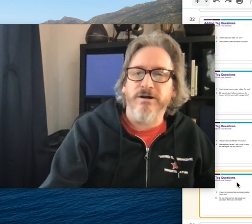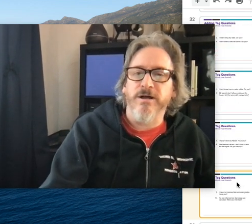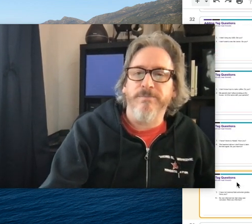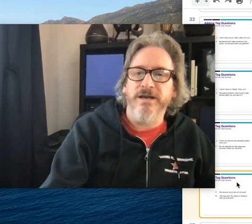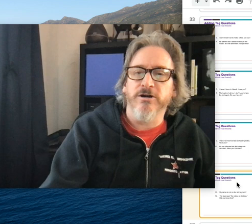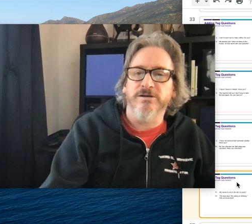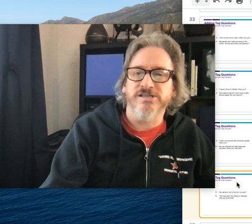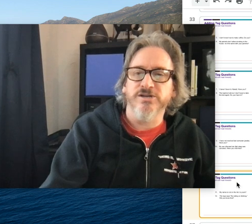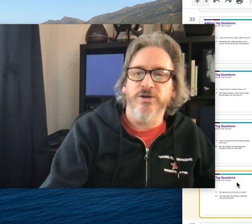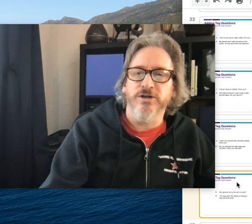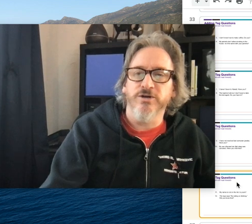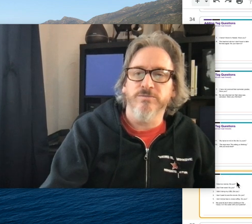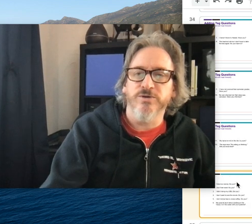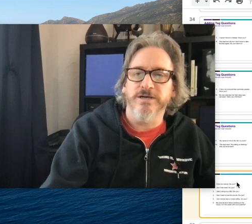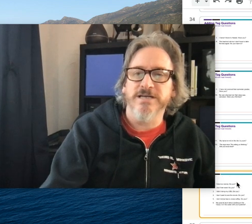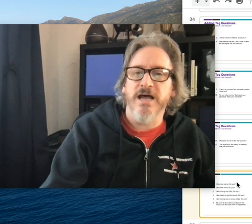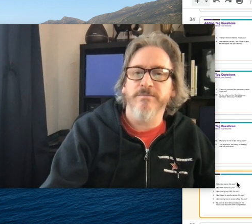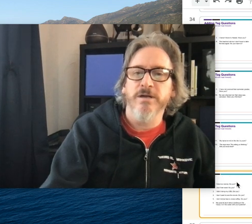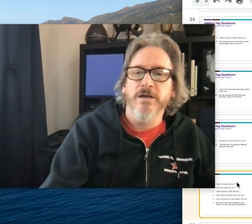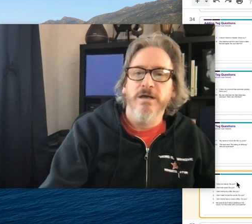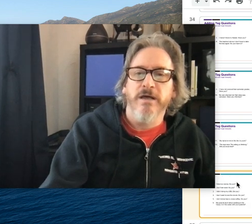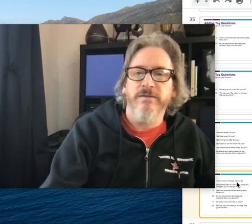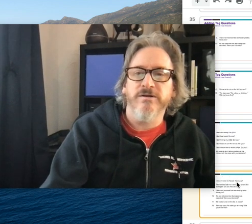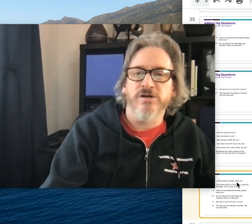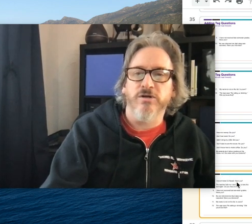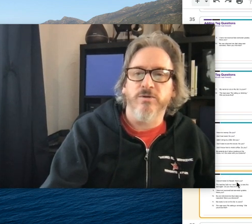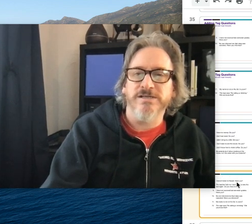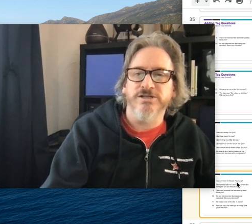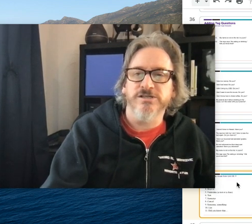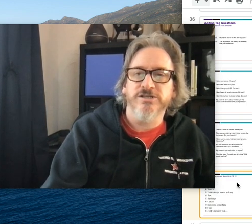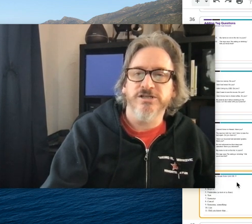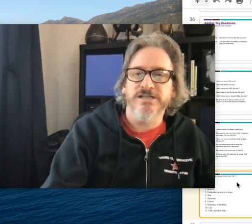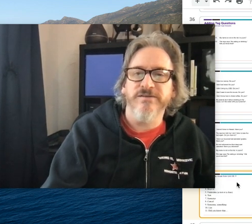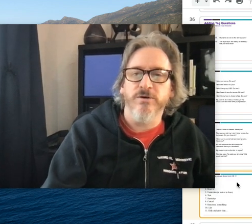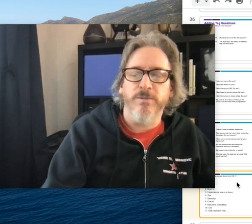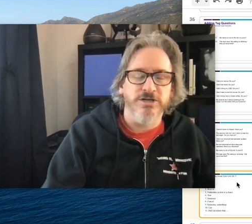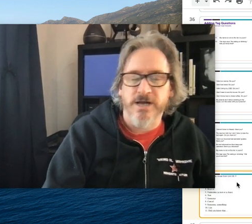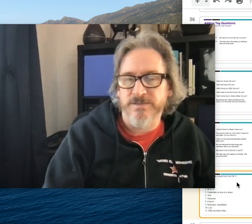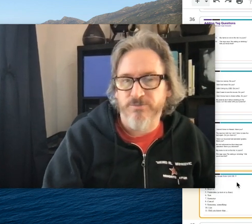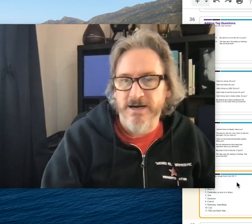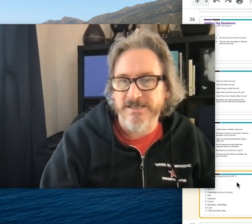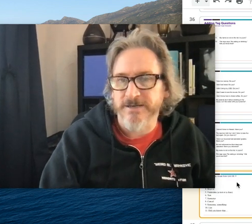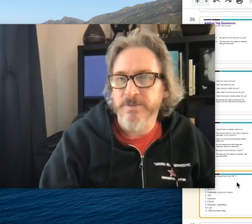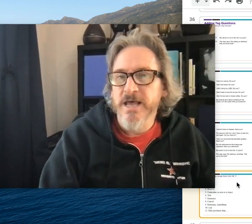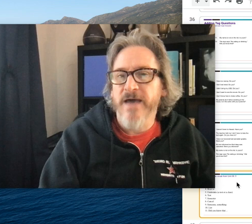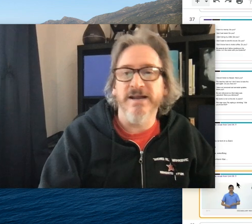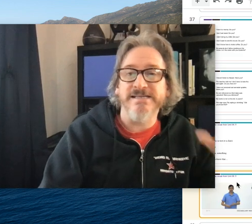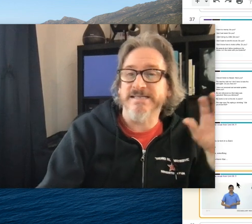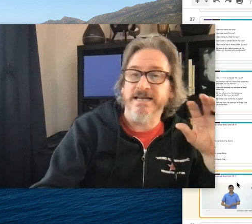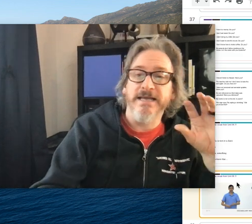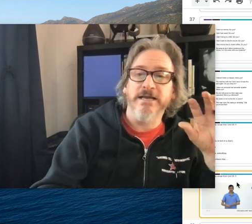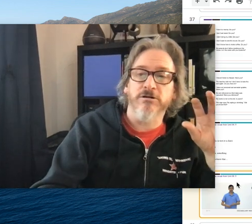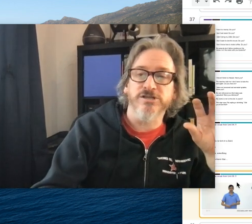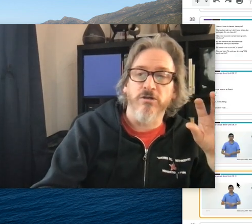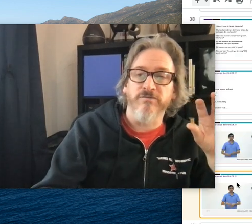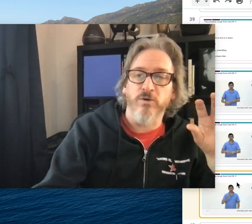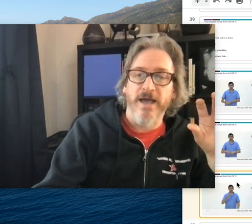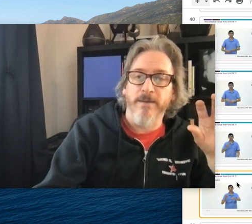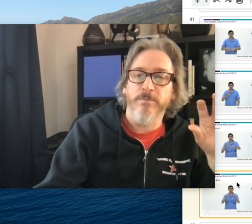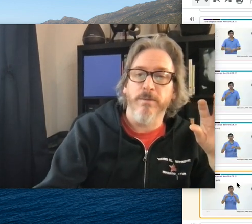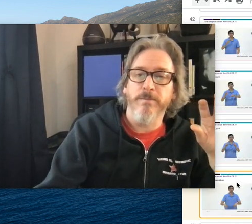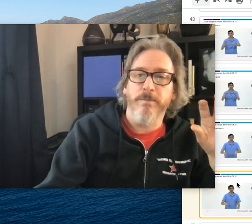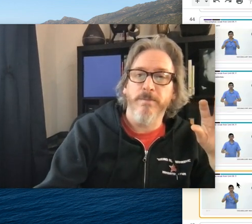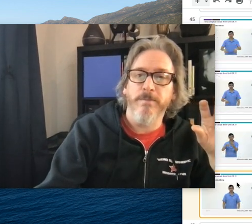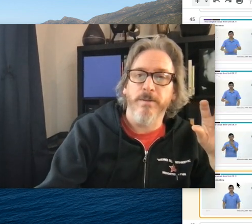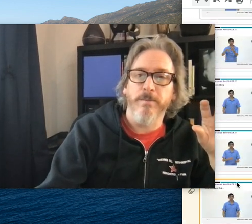they're paired up in here just so you can do them two at a time. And then there's all the questions just to give you a bunch of times to practice it. And then, as I said, here is all the